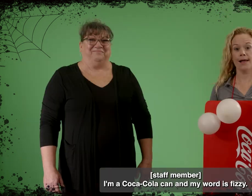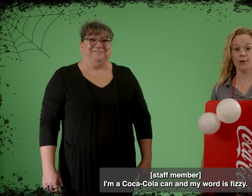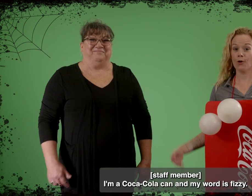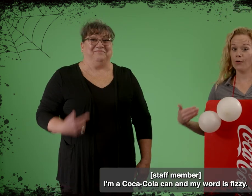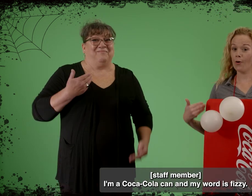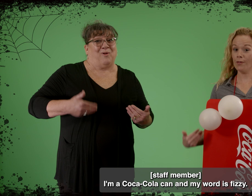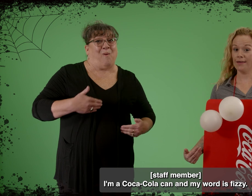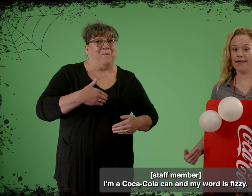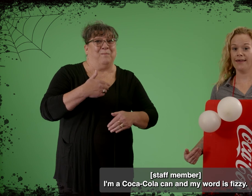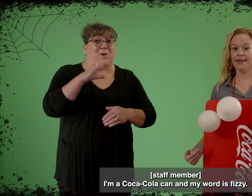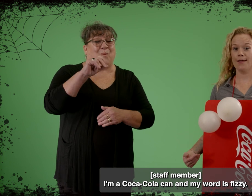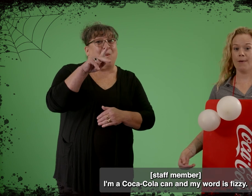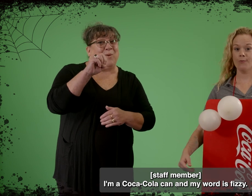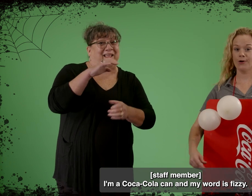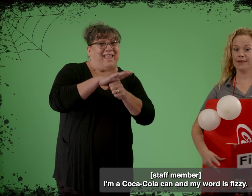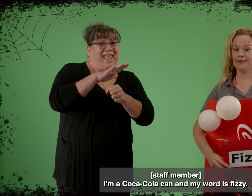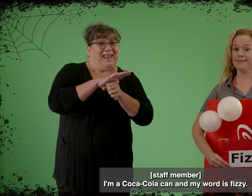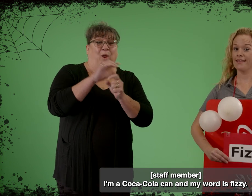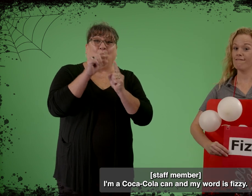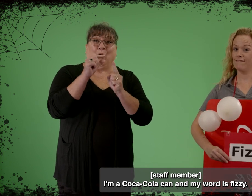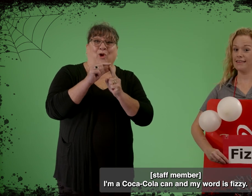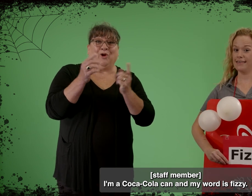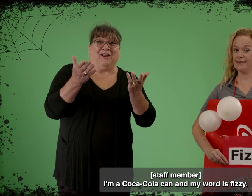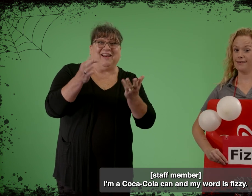I'm a Coca-Cola can, and my word is busy.